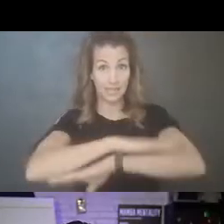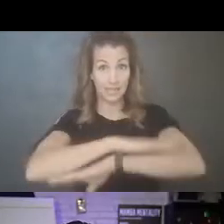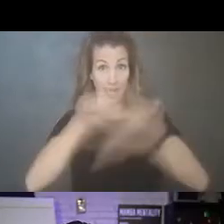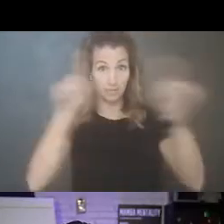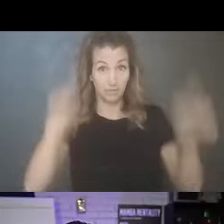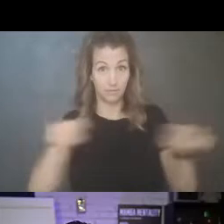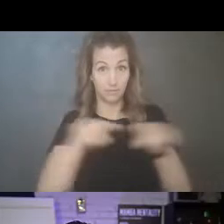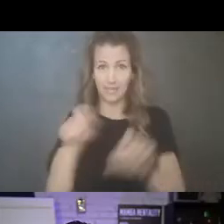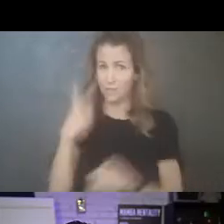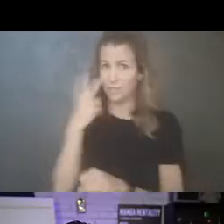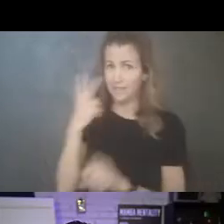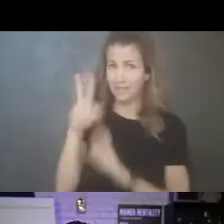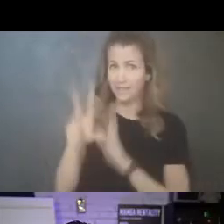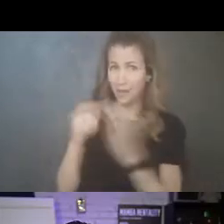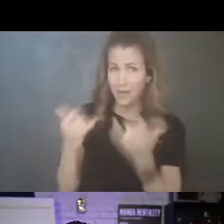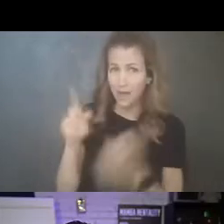now?